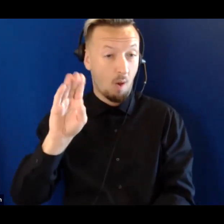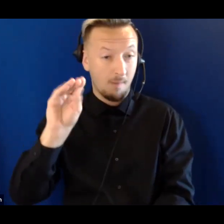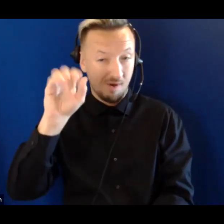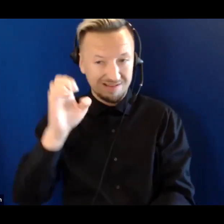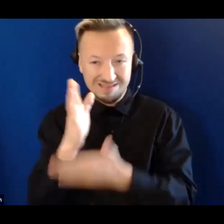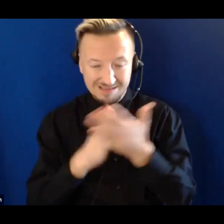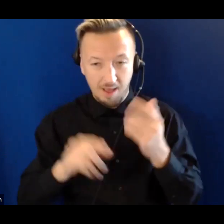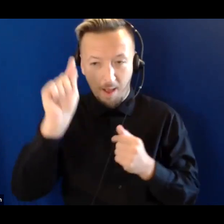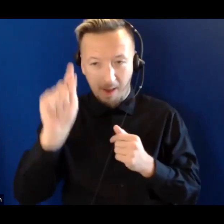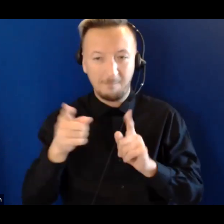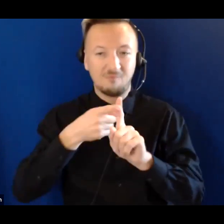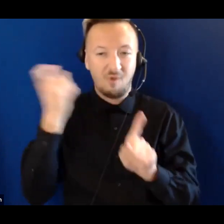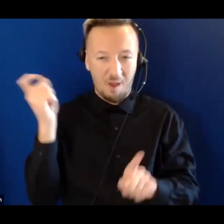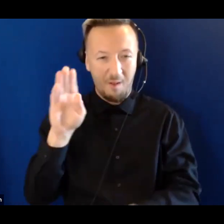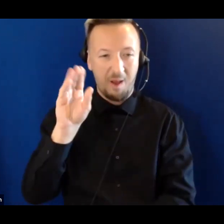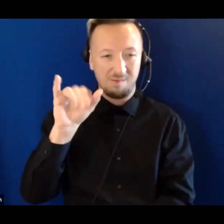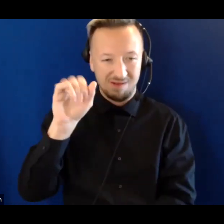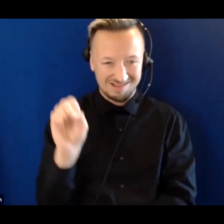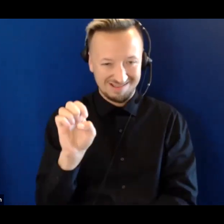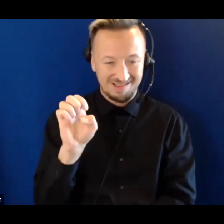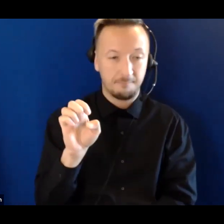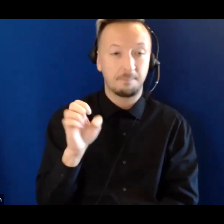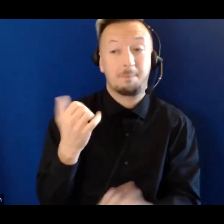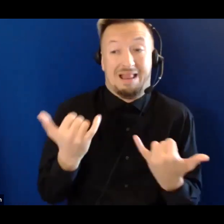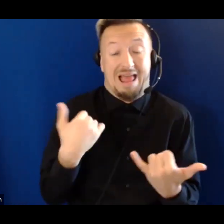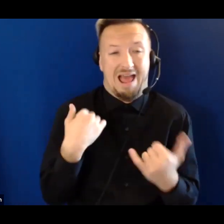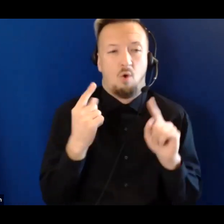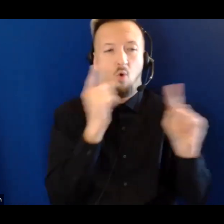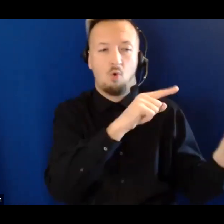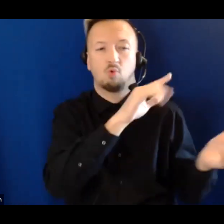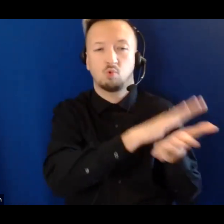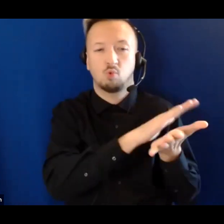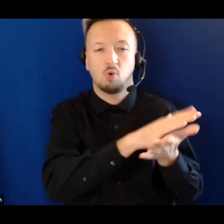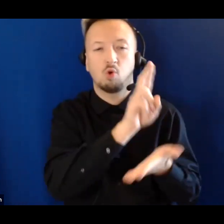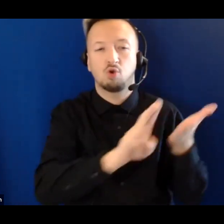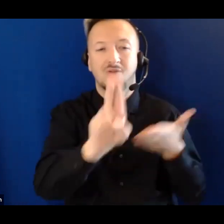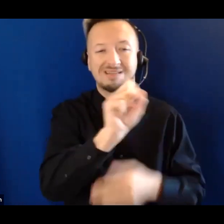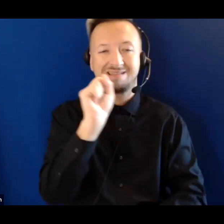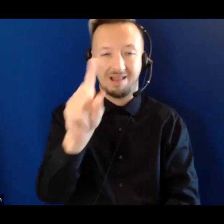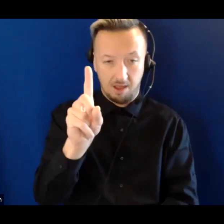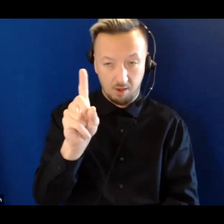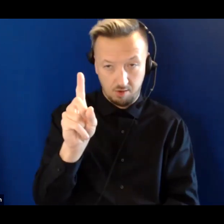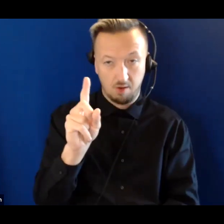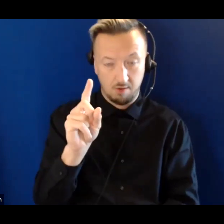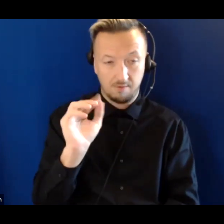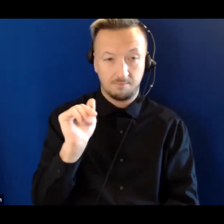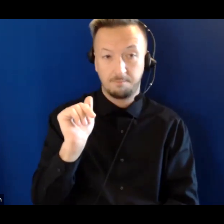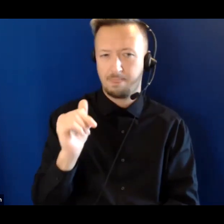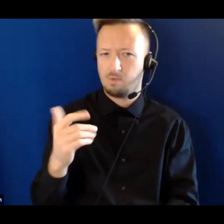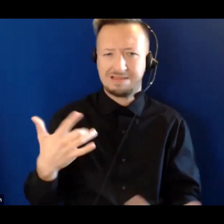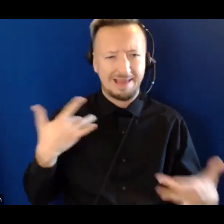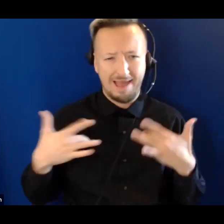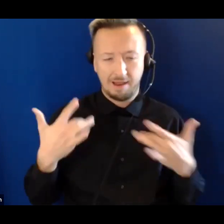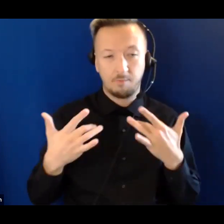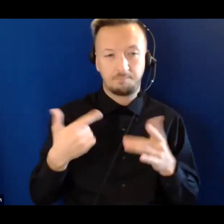some folks are from Boise, but I am going to school right now at the University of San Diego. Super exciting. I'm going to